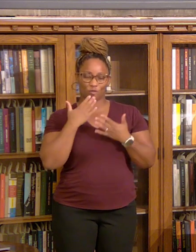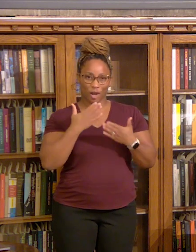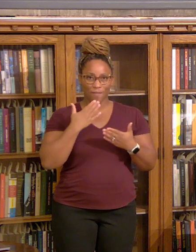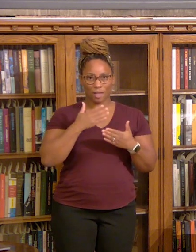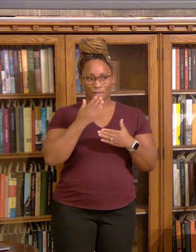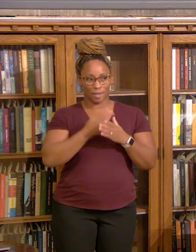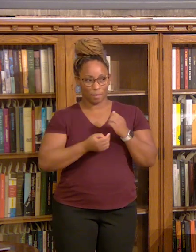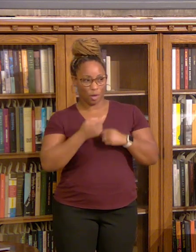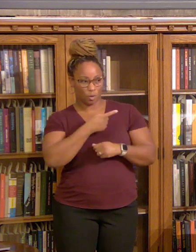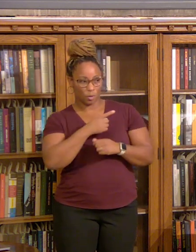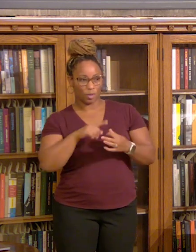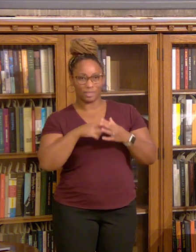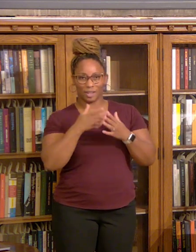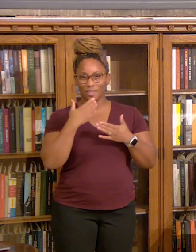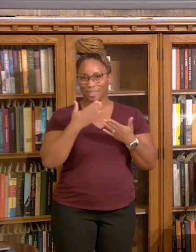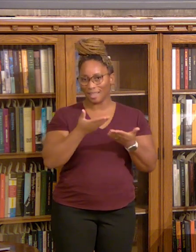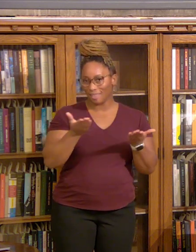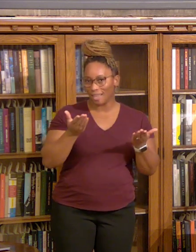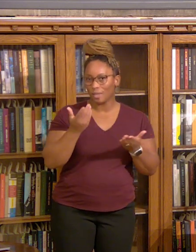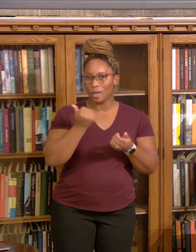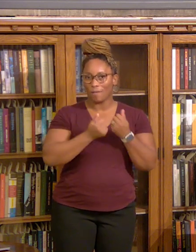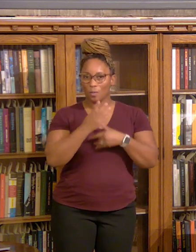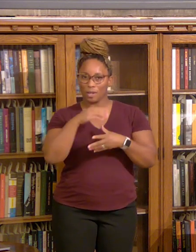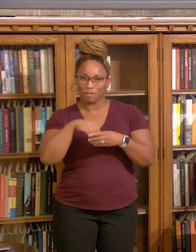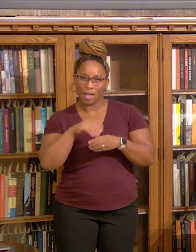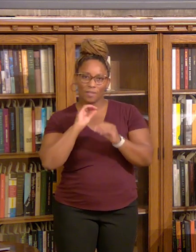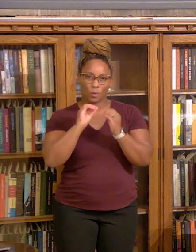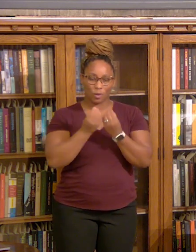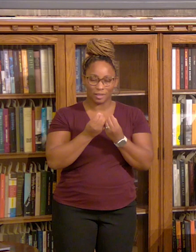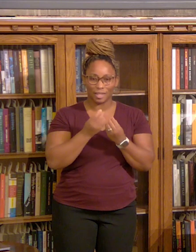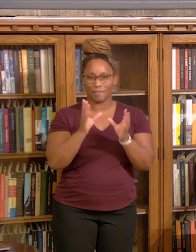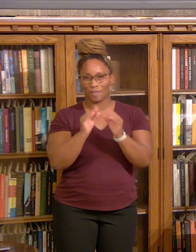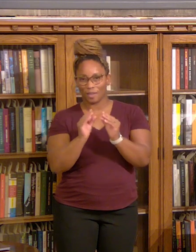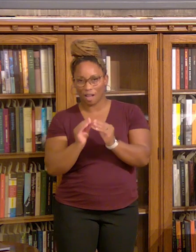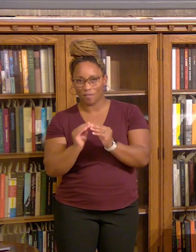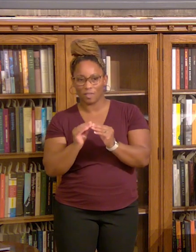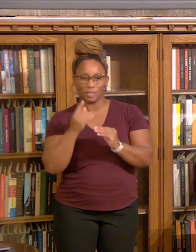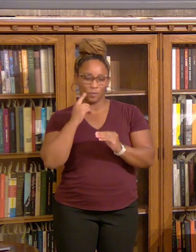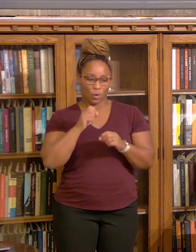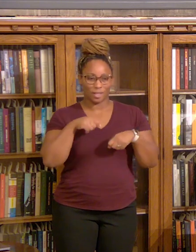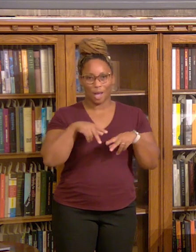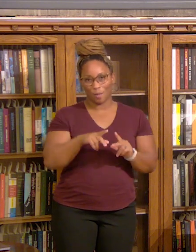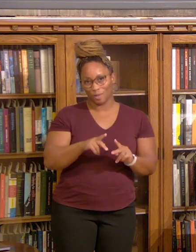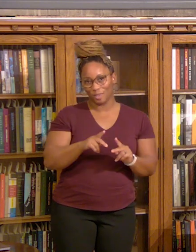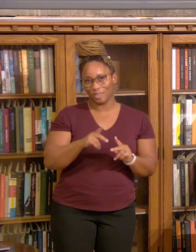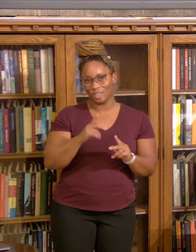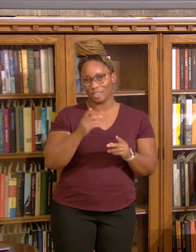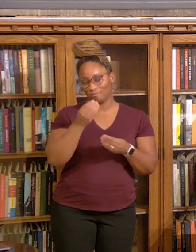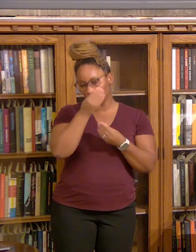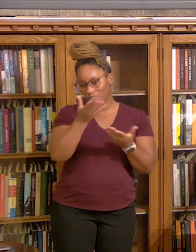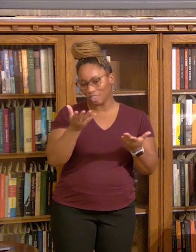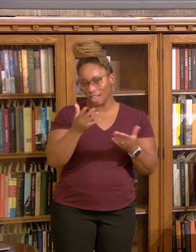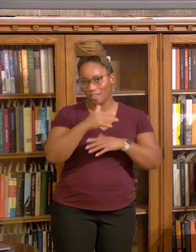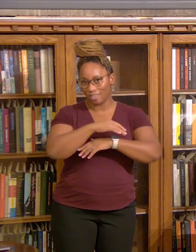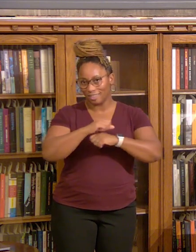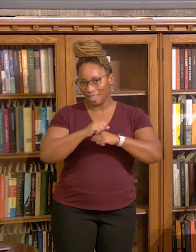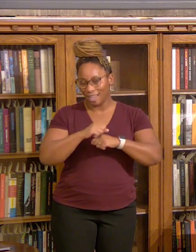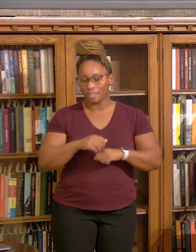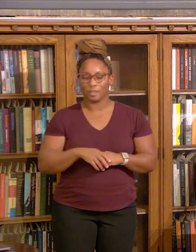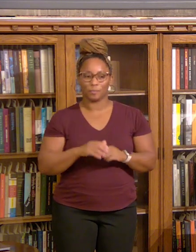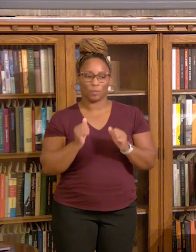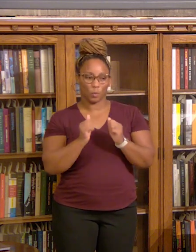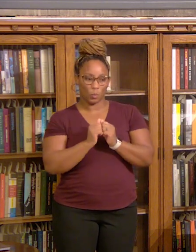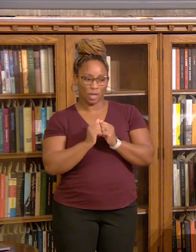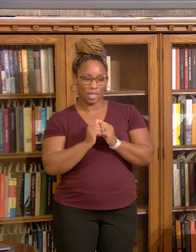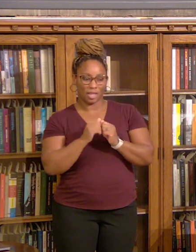grateful and I think we' both like to just start by thanking all those involved in the organization of the conference for the the opportunity to to share the stage um